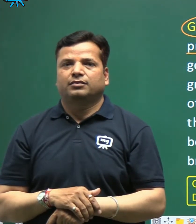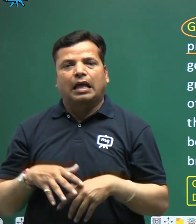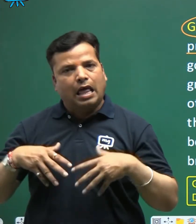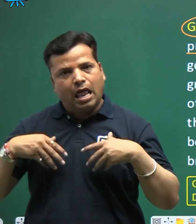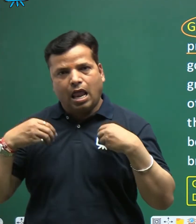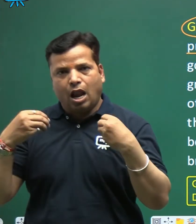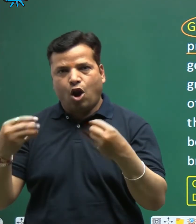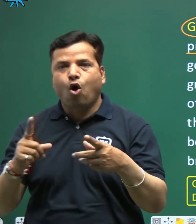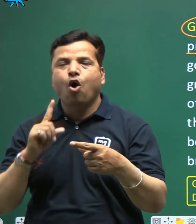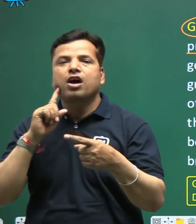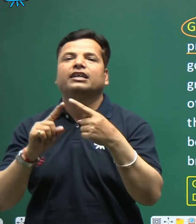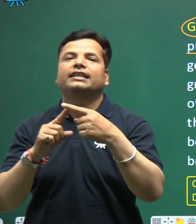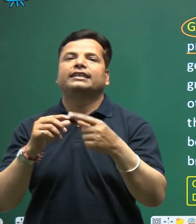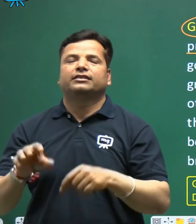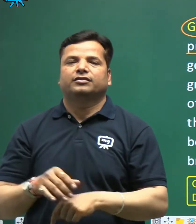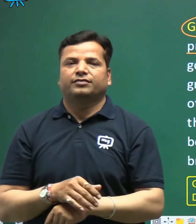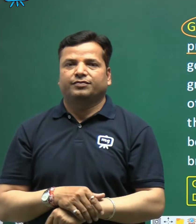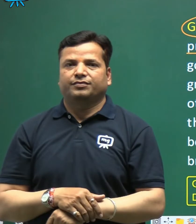lost its